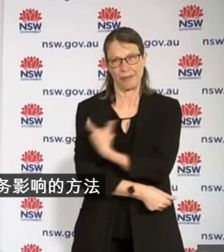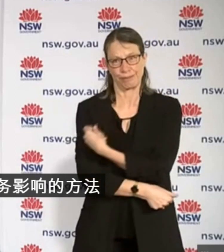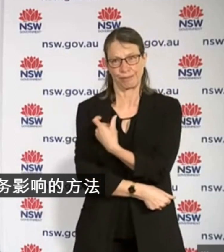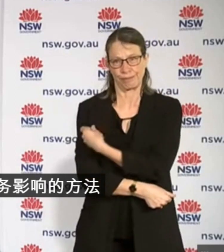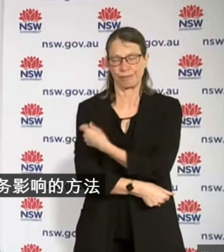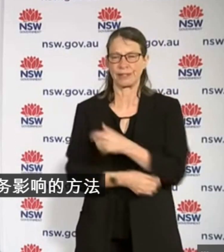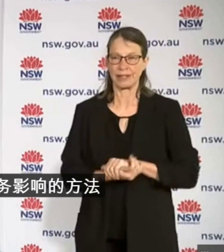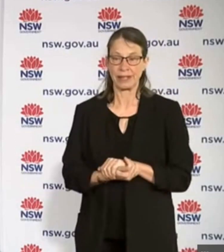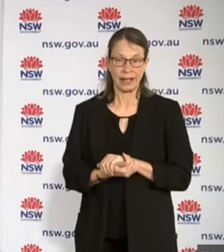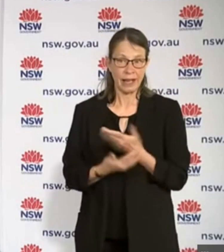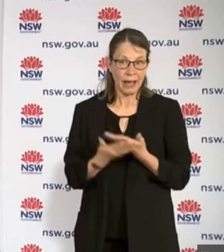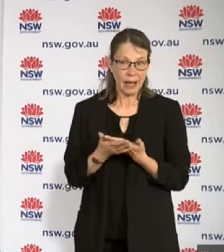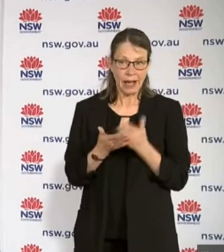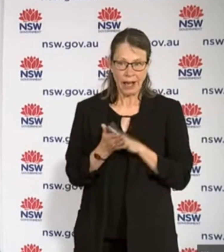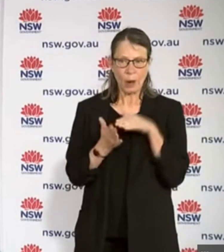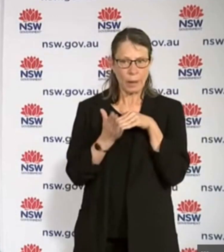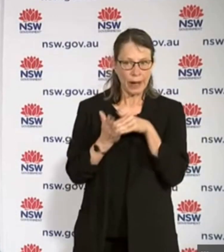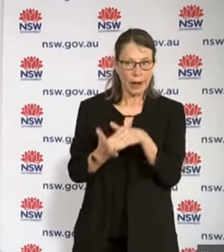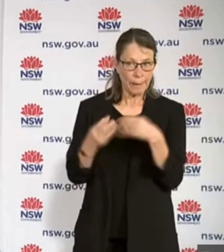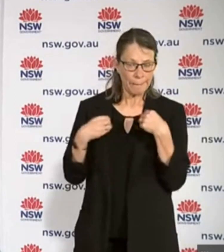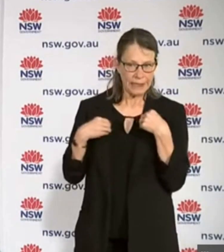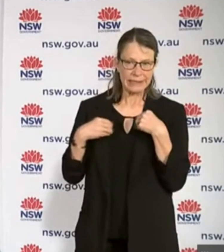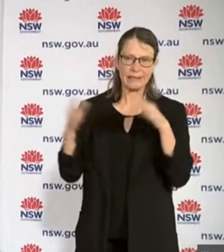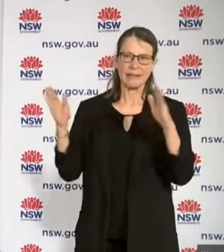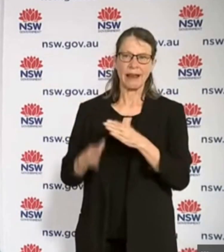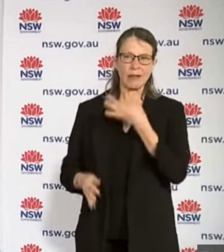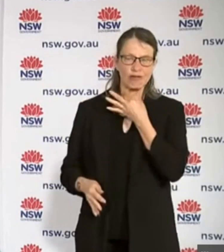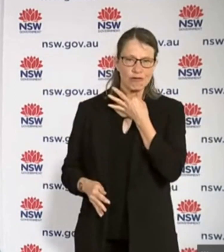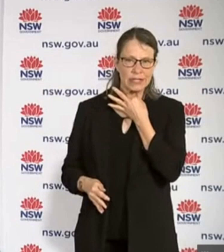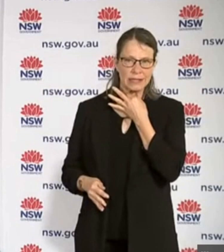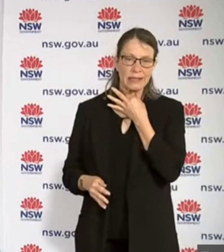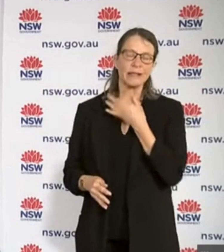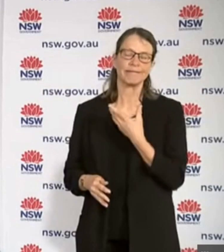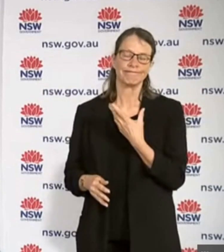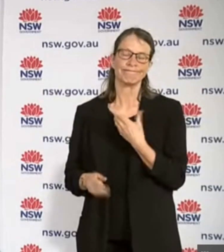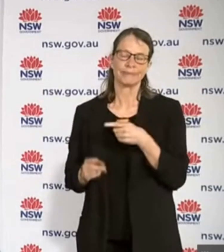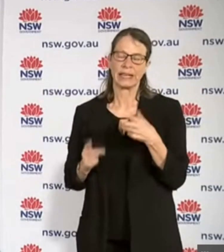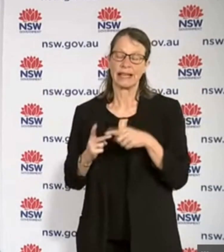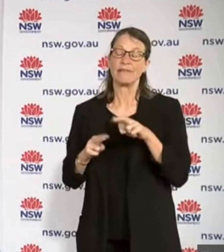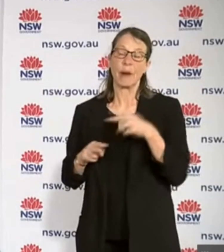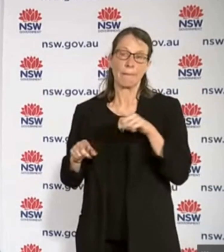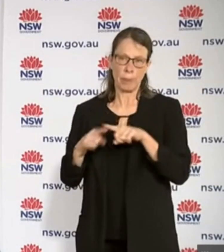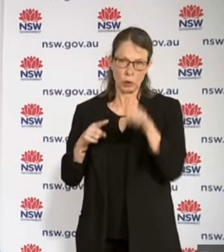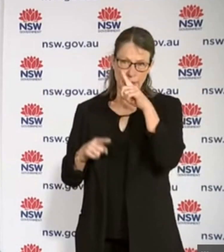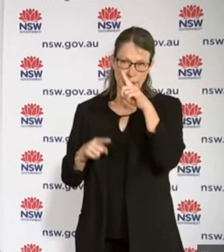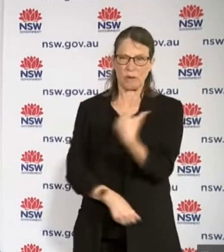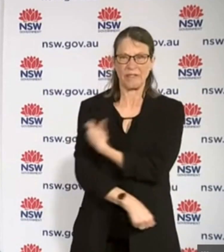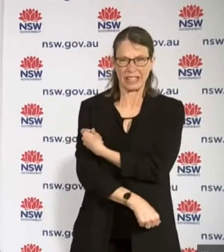business is to have a large proportion of your workforce vaccinated. Opening up to